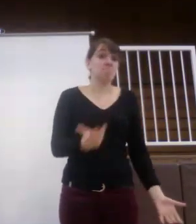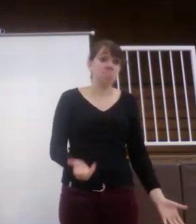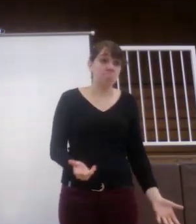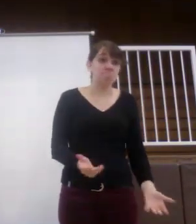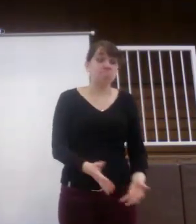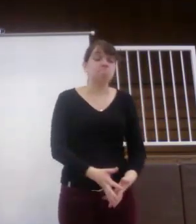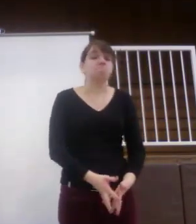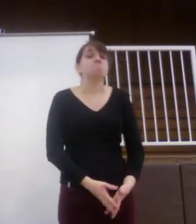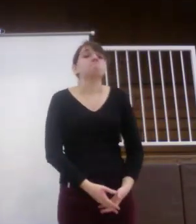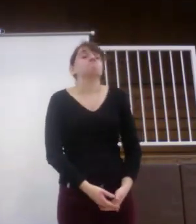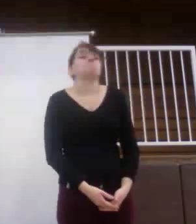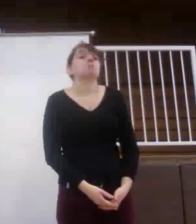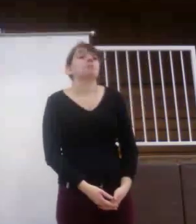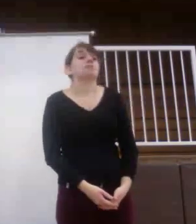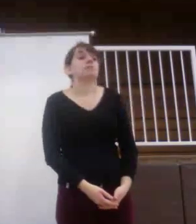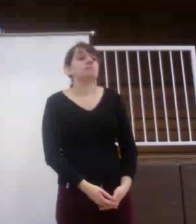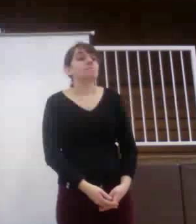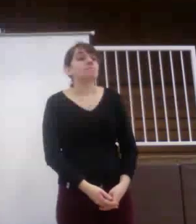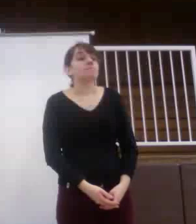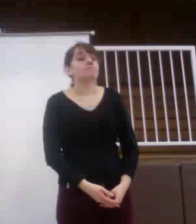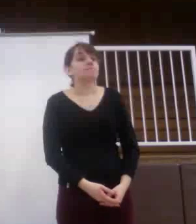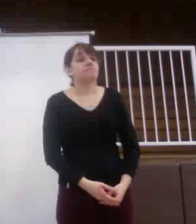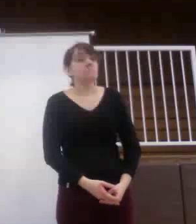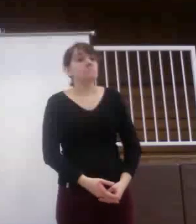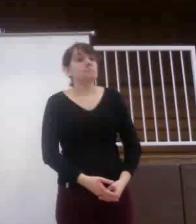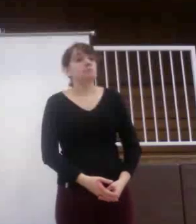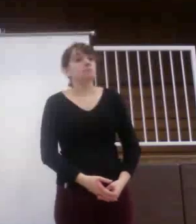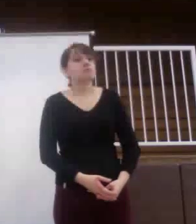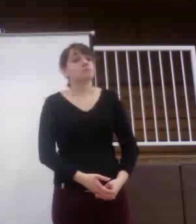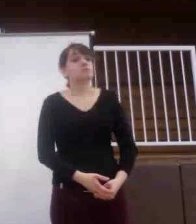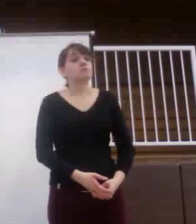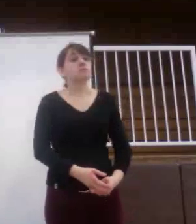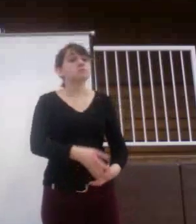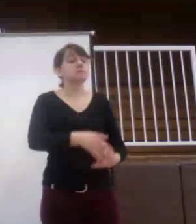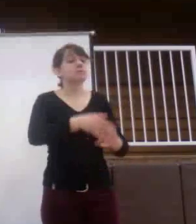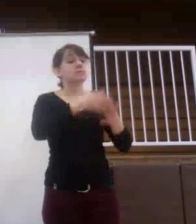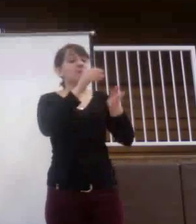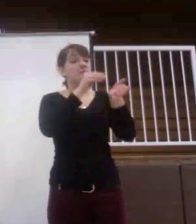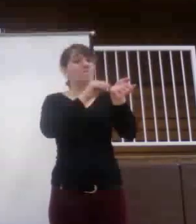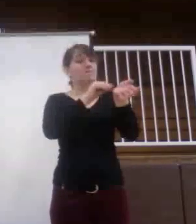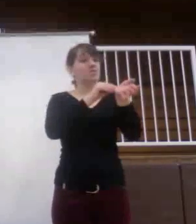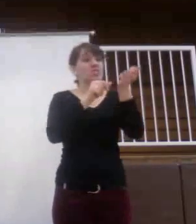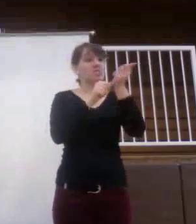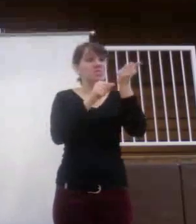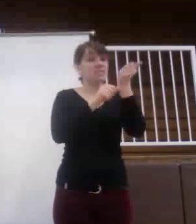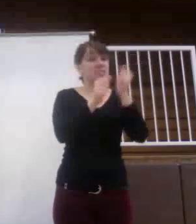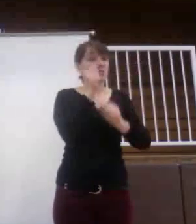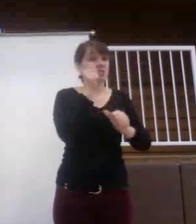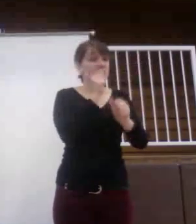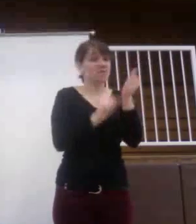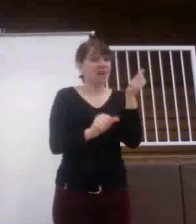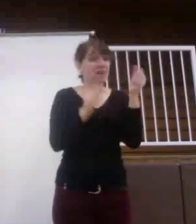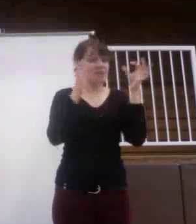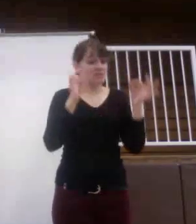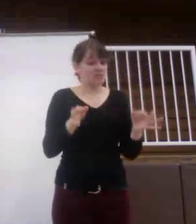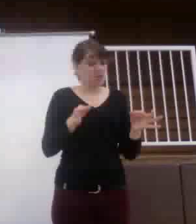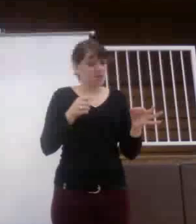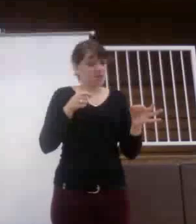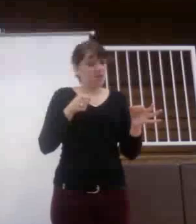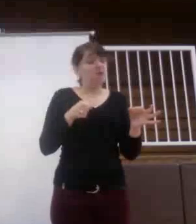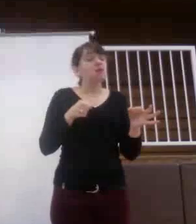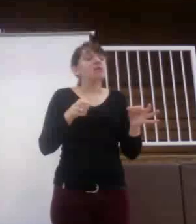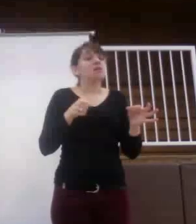On the contrary, the decision to proceed with physician-assisted suicide is a judgment